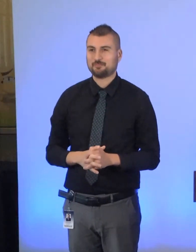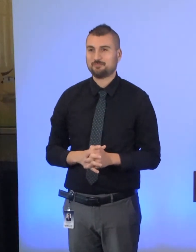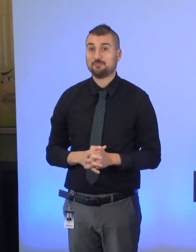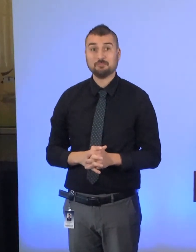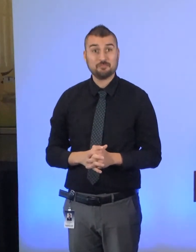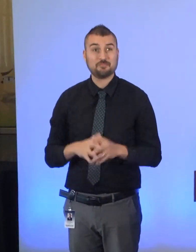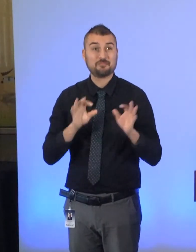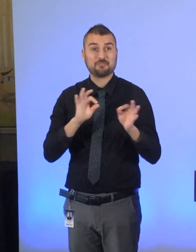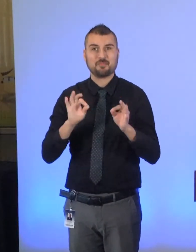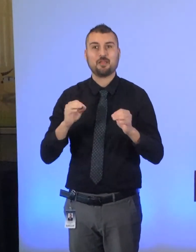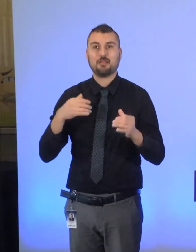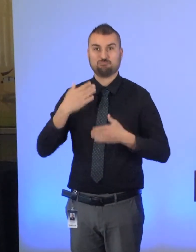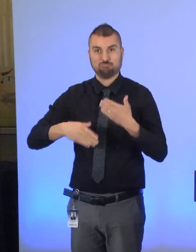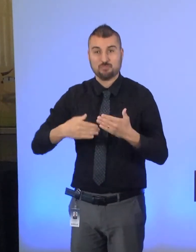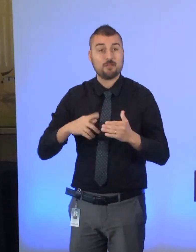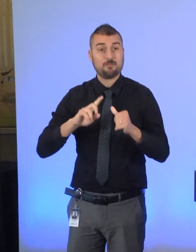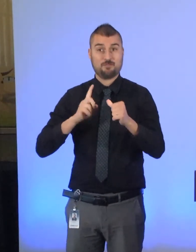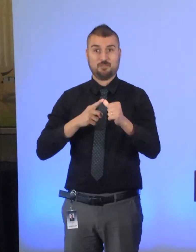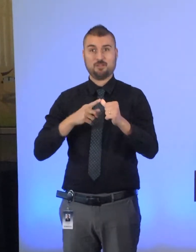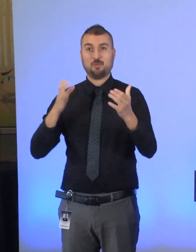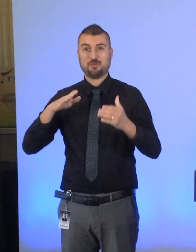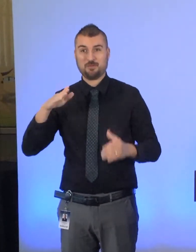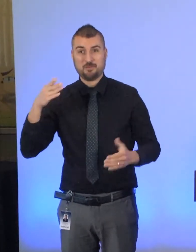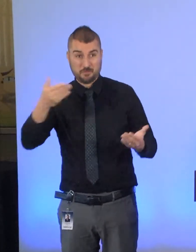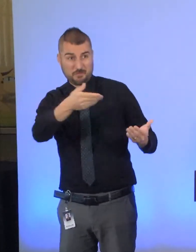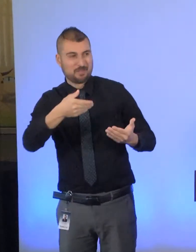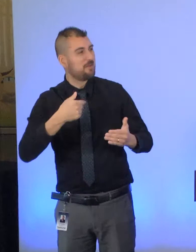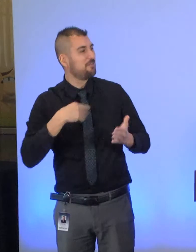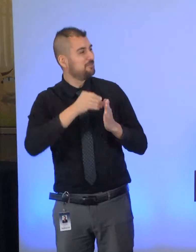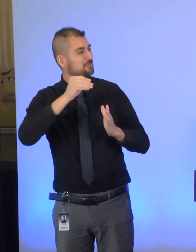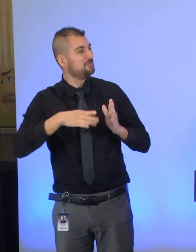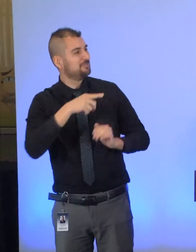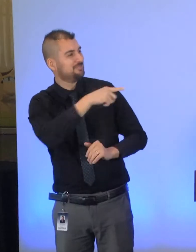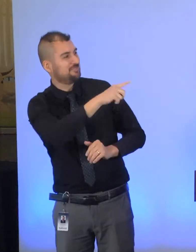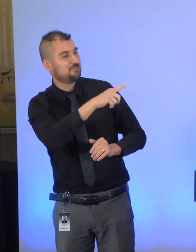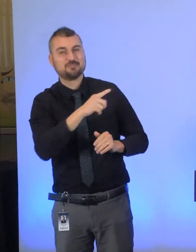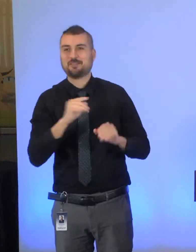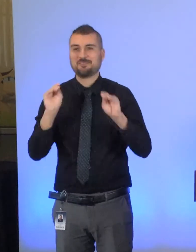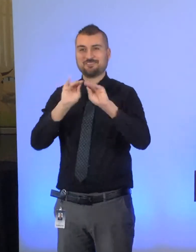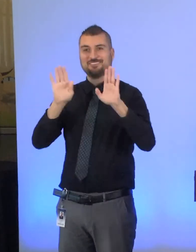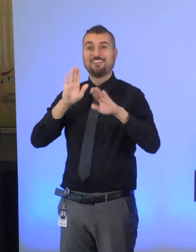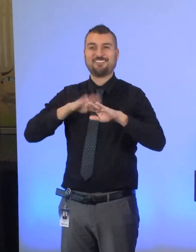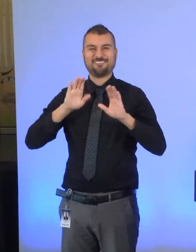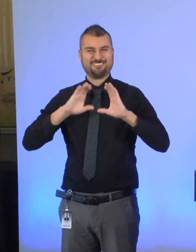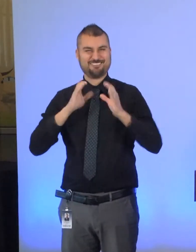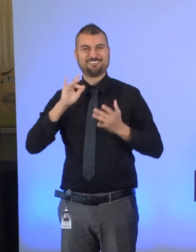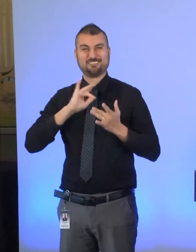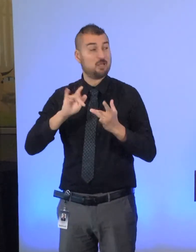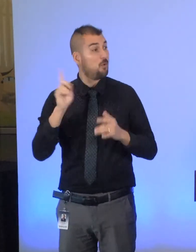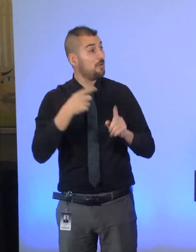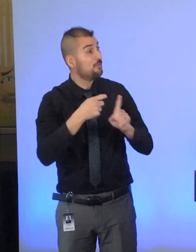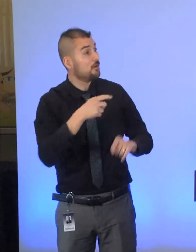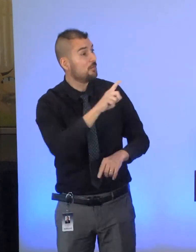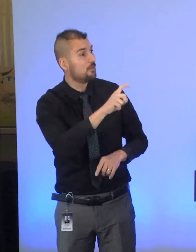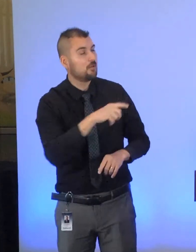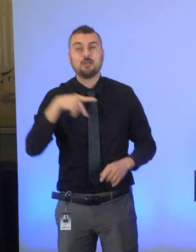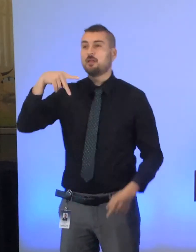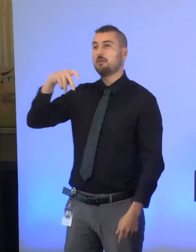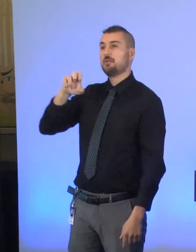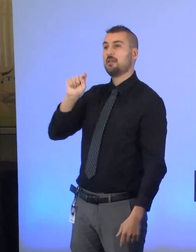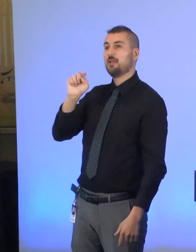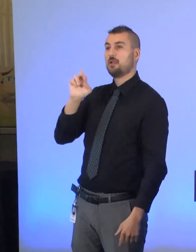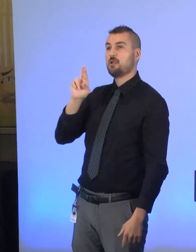All right, so moving along. First off, I just want to welcome, we have some students here who are obviously on a class trip. Where are you guys from?